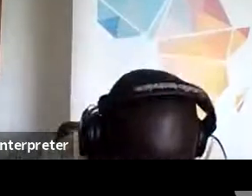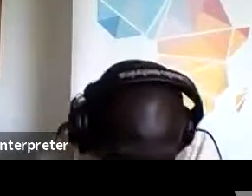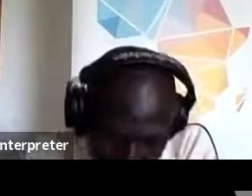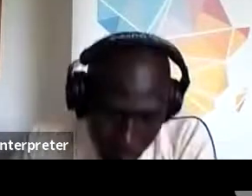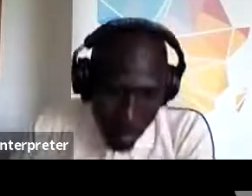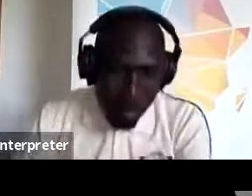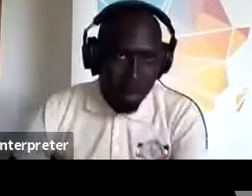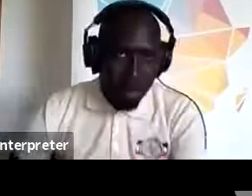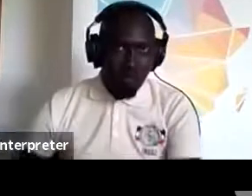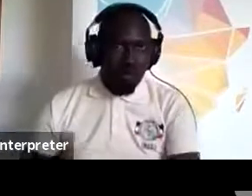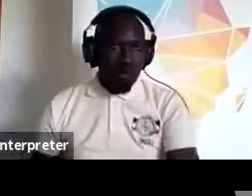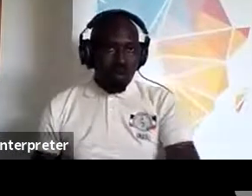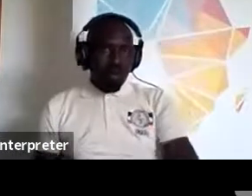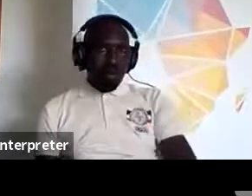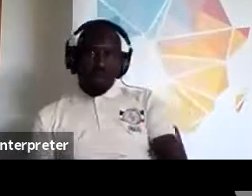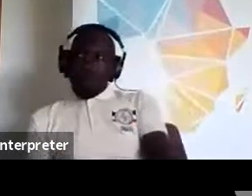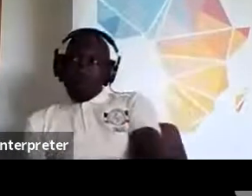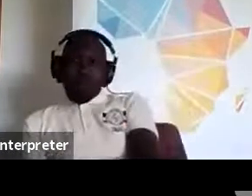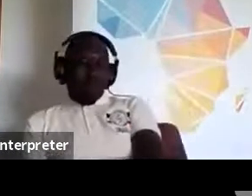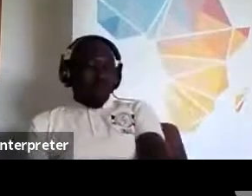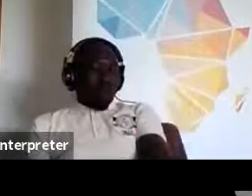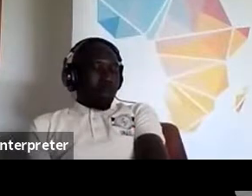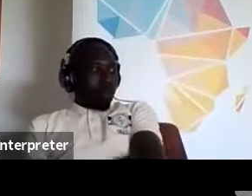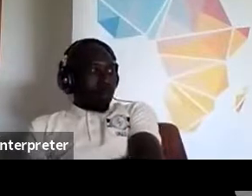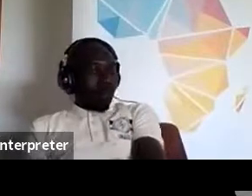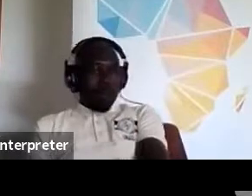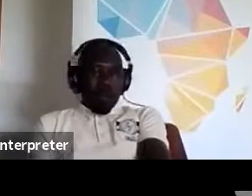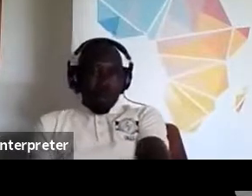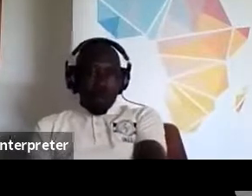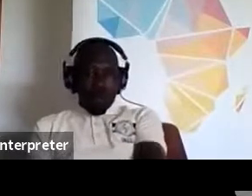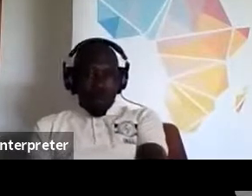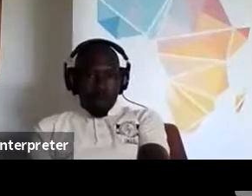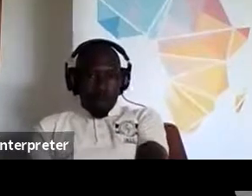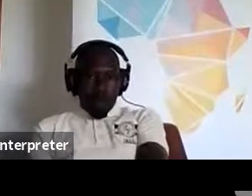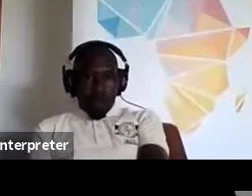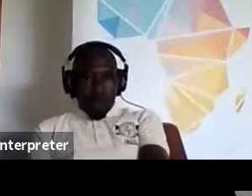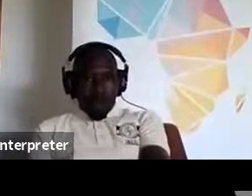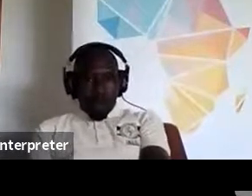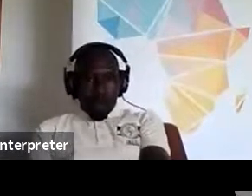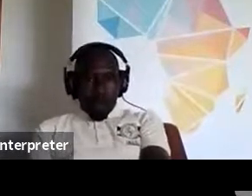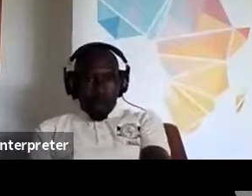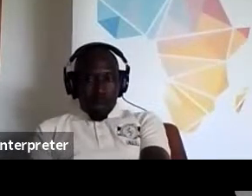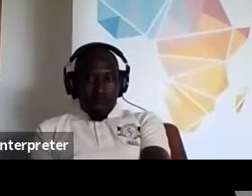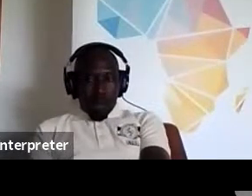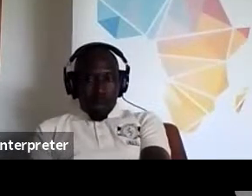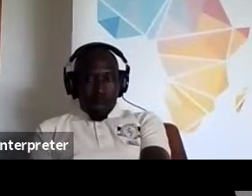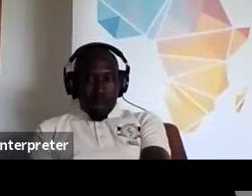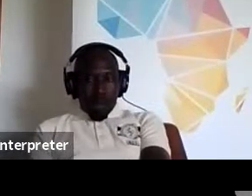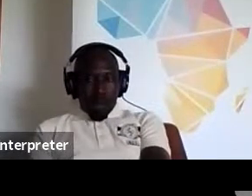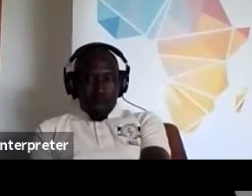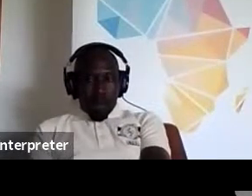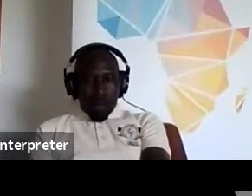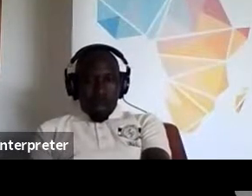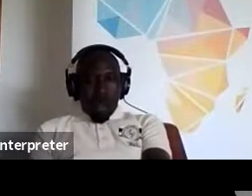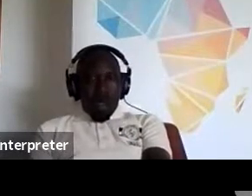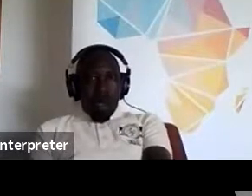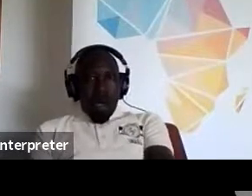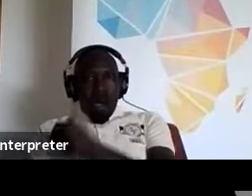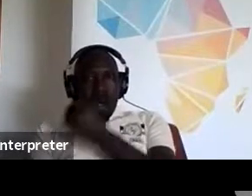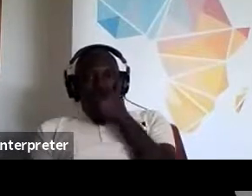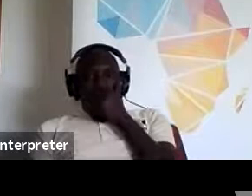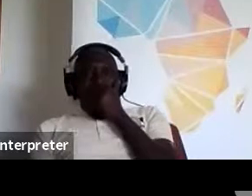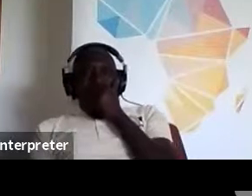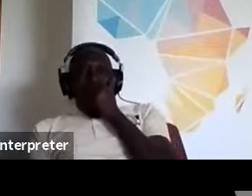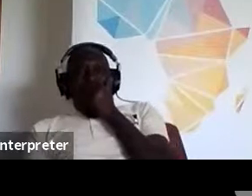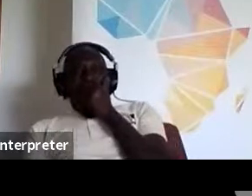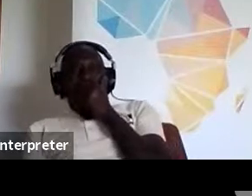minister responds, because those were so many requests, I hope she's strong enough to push through the agenda. I want